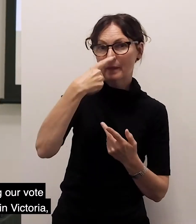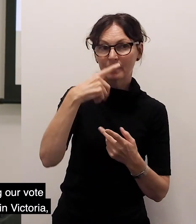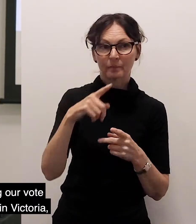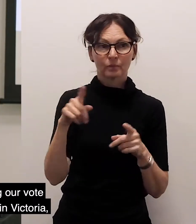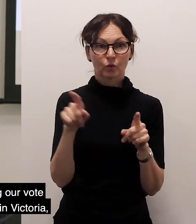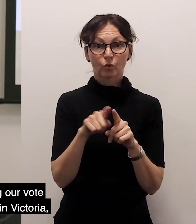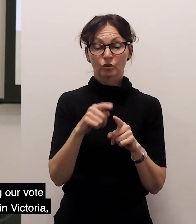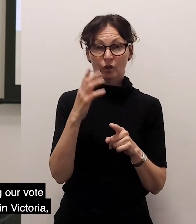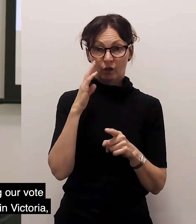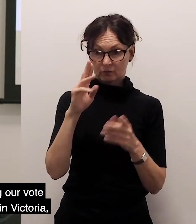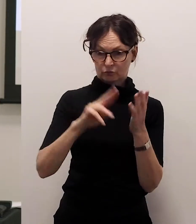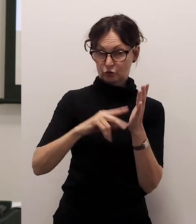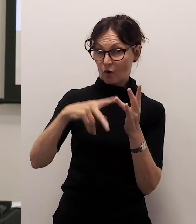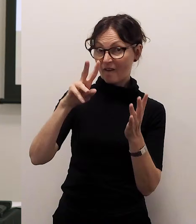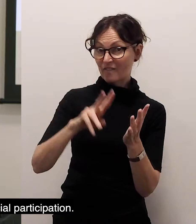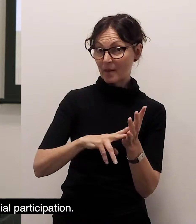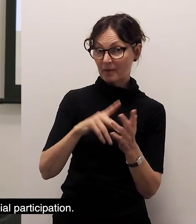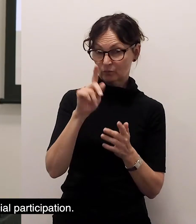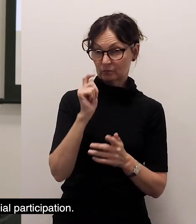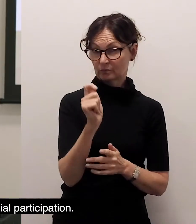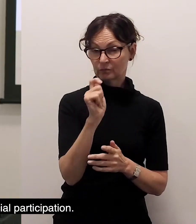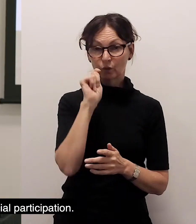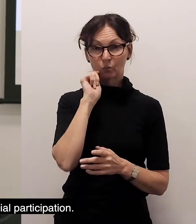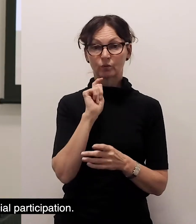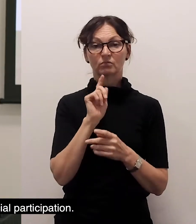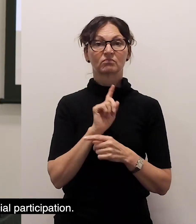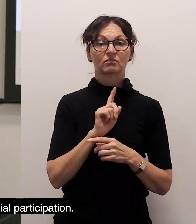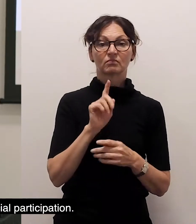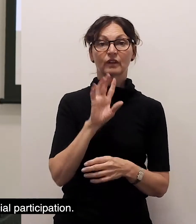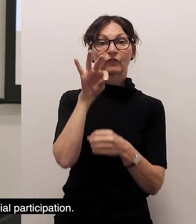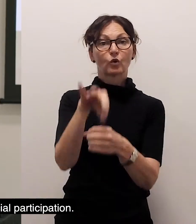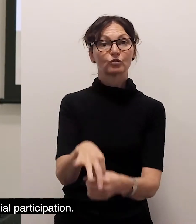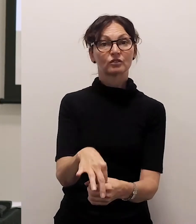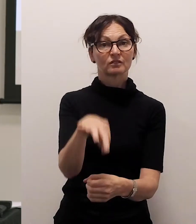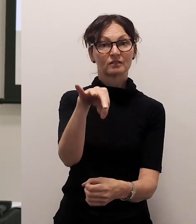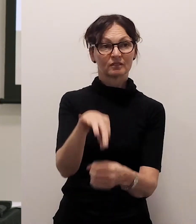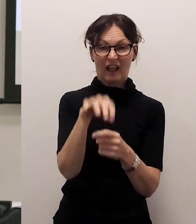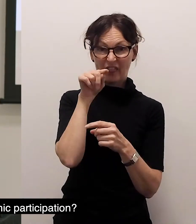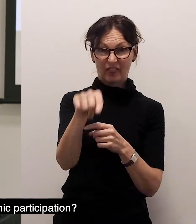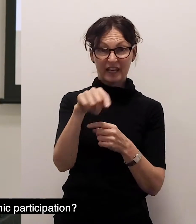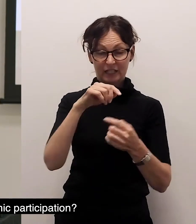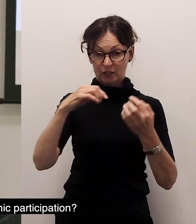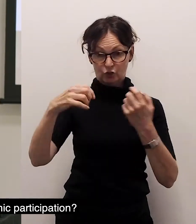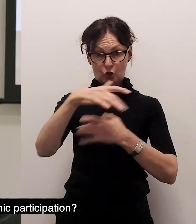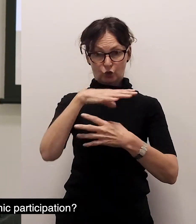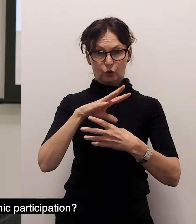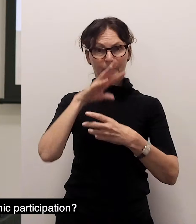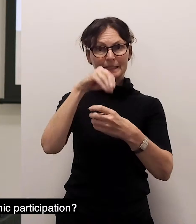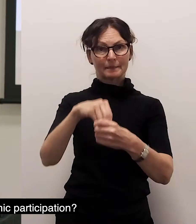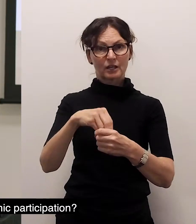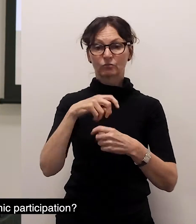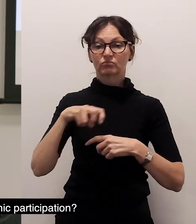November in Victoria, that's a form of social participation. What about